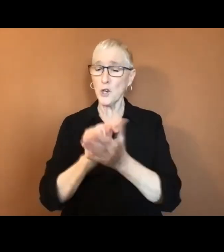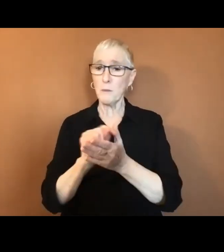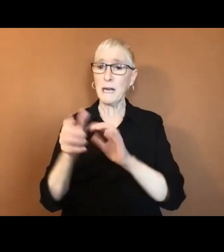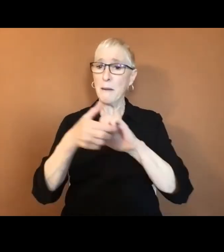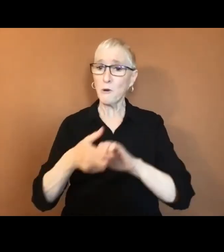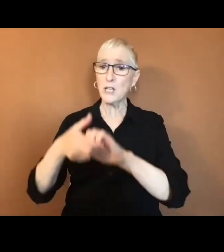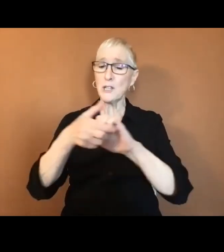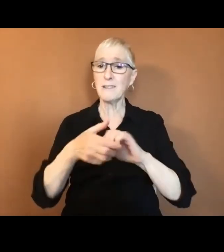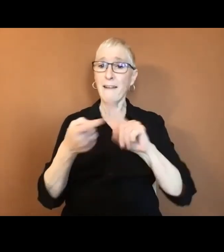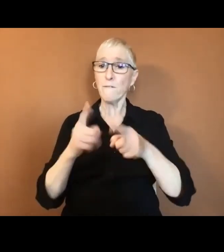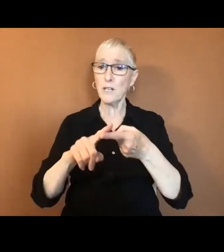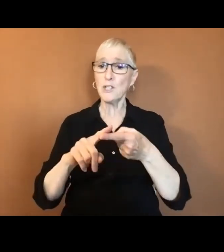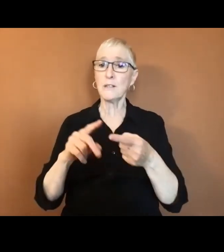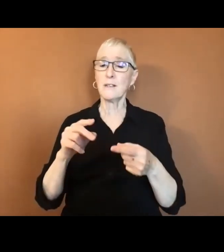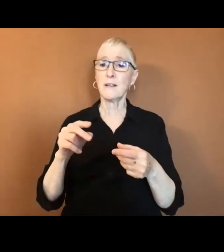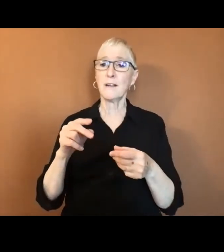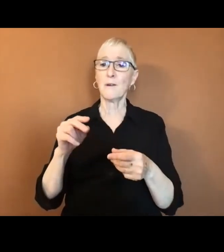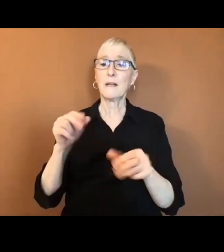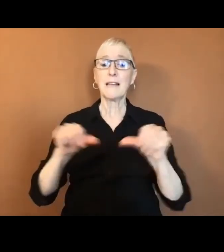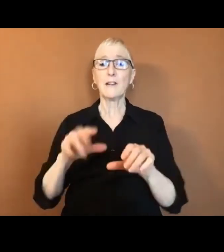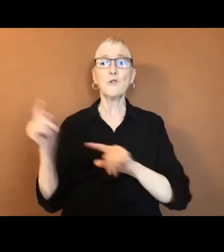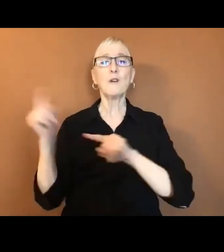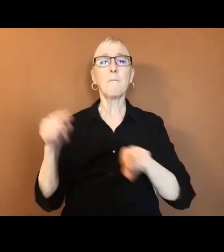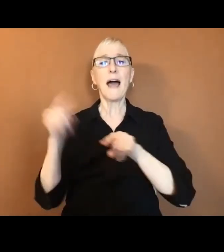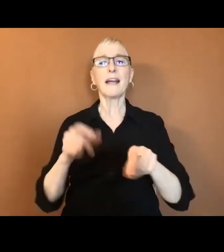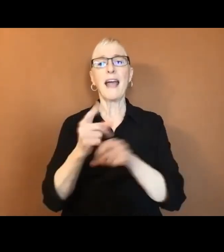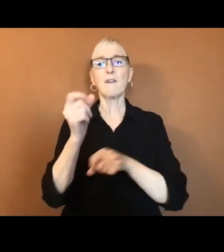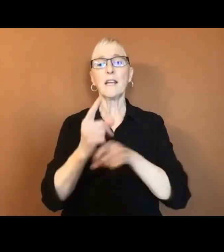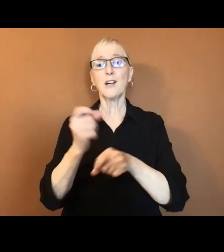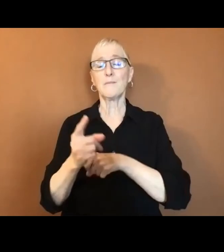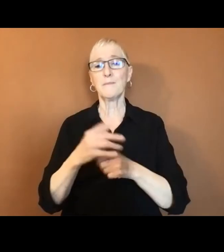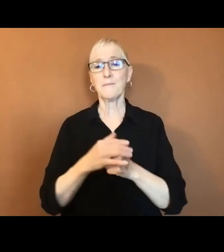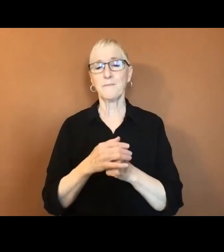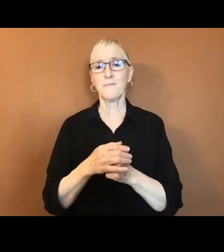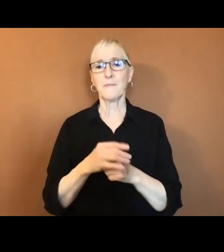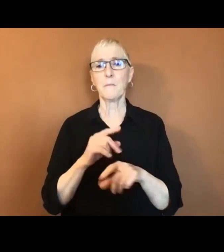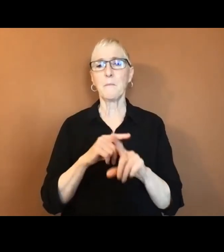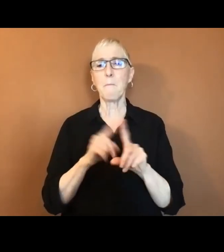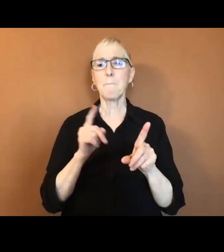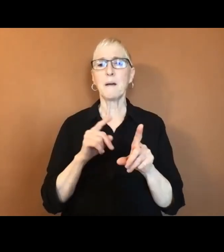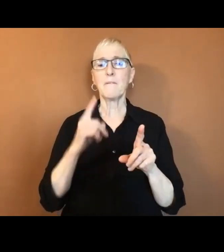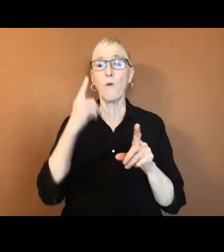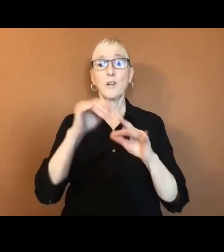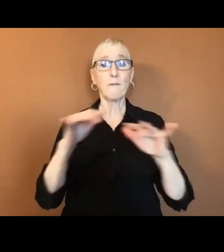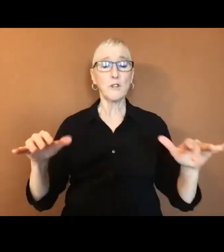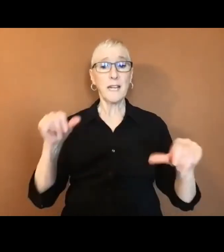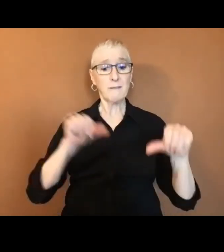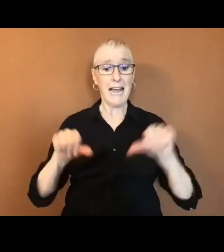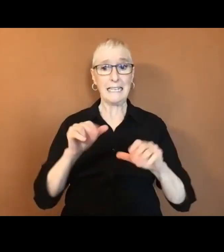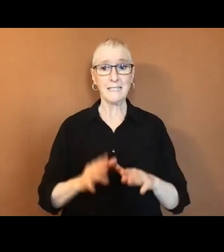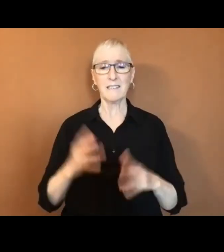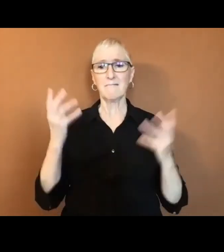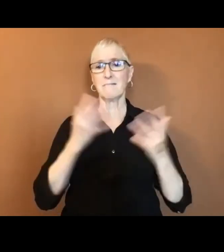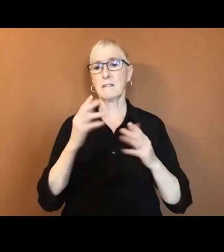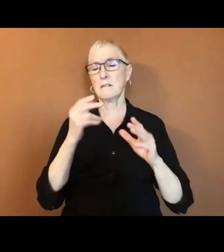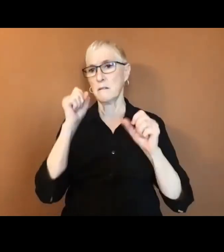and friendships with scientists who return year after year after year. But in terms of diversity of scientists, it's amazing. It's